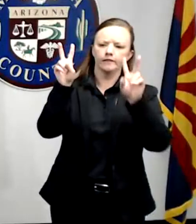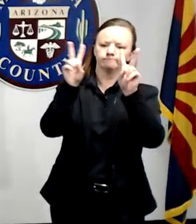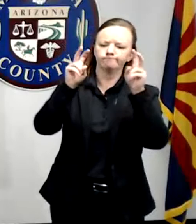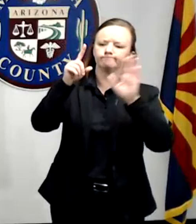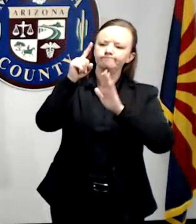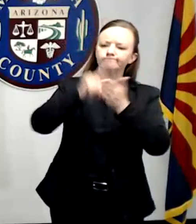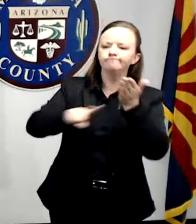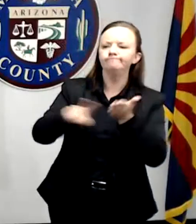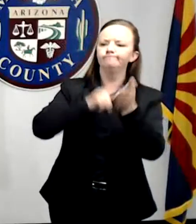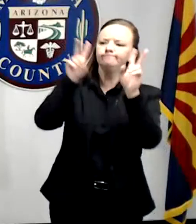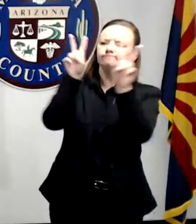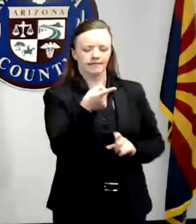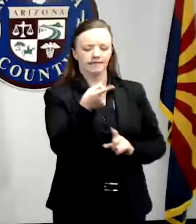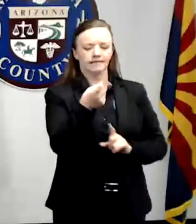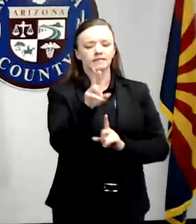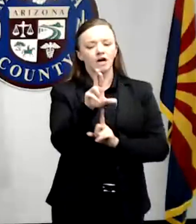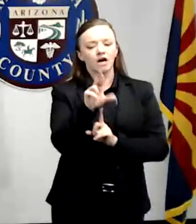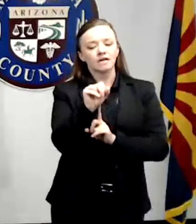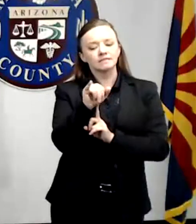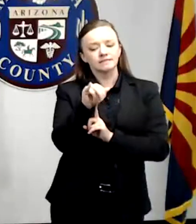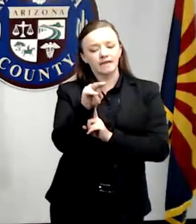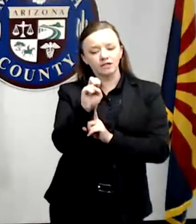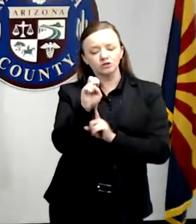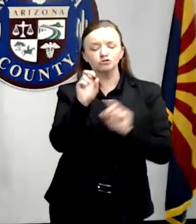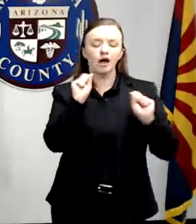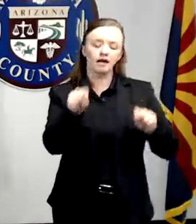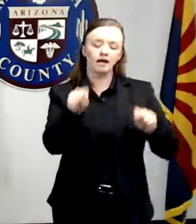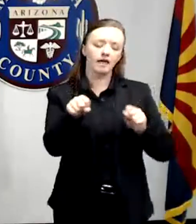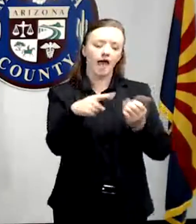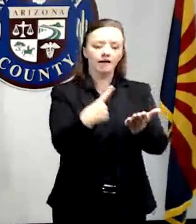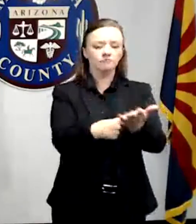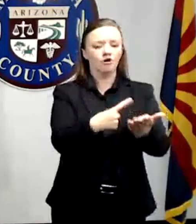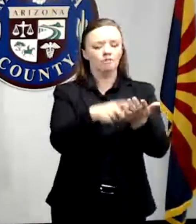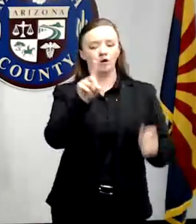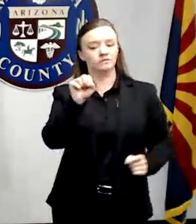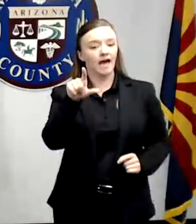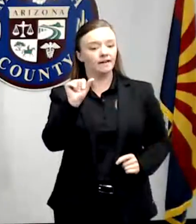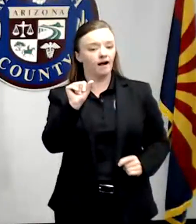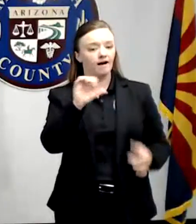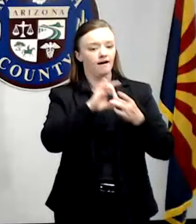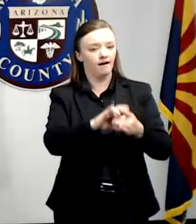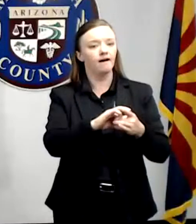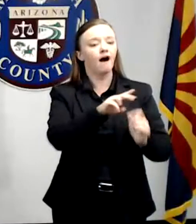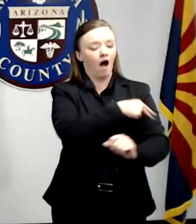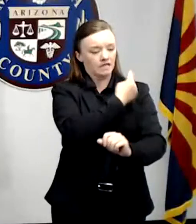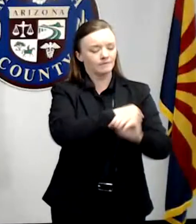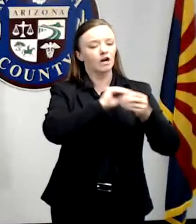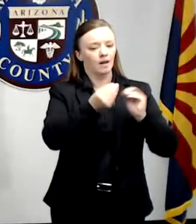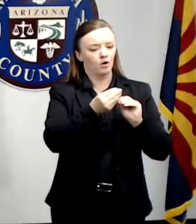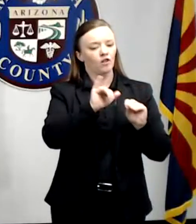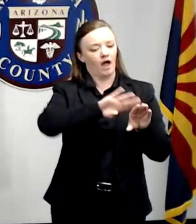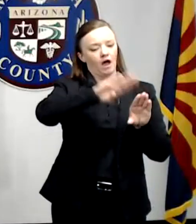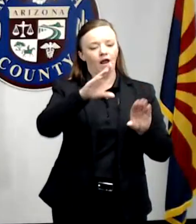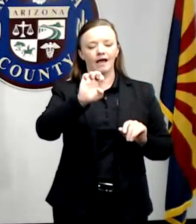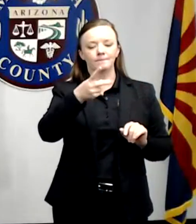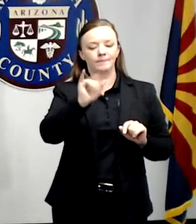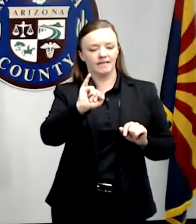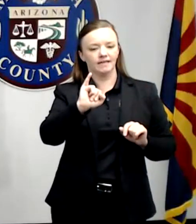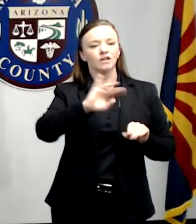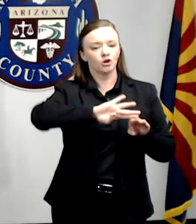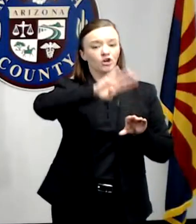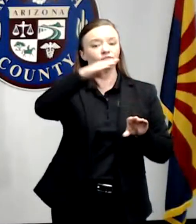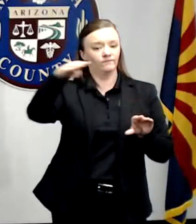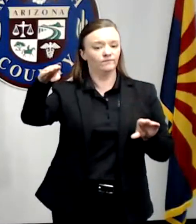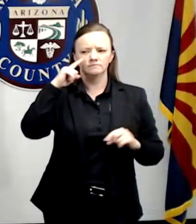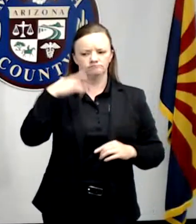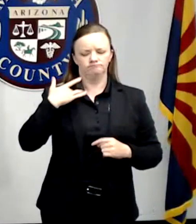a lot of the same data that we are seeing, every data we've been seeing as far as the hospitalization epi curve. And yes, for the past, I believe it's